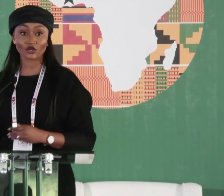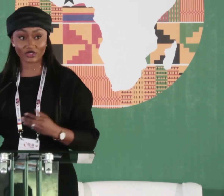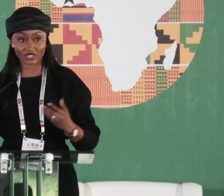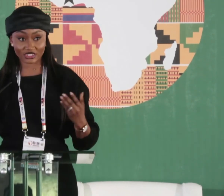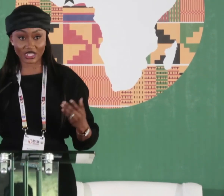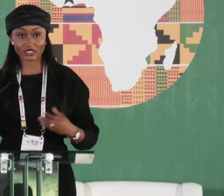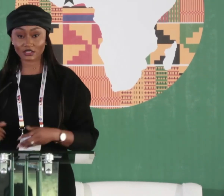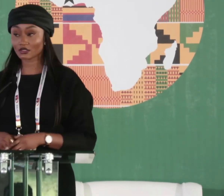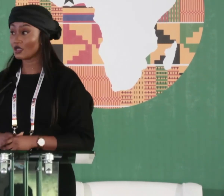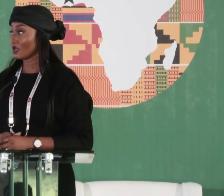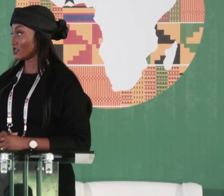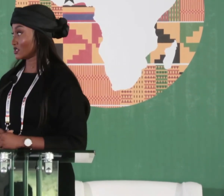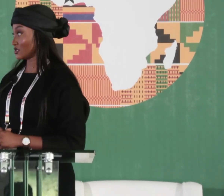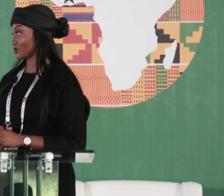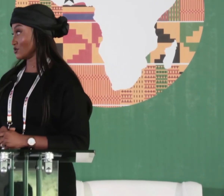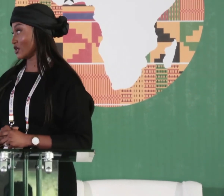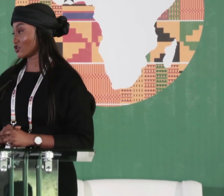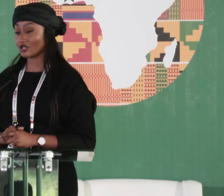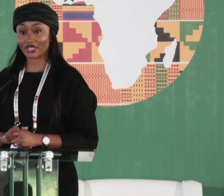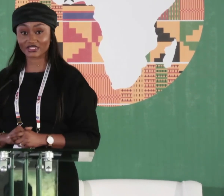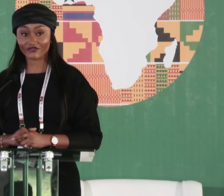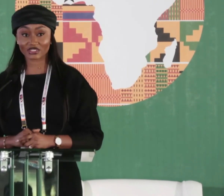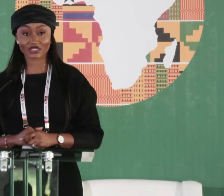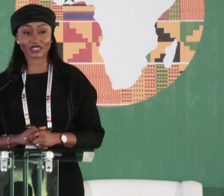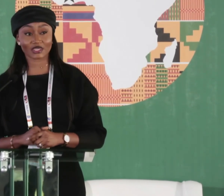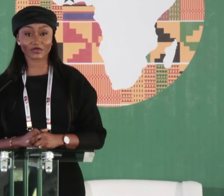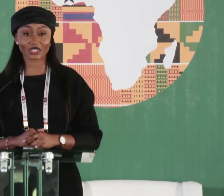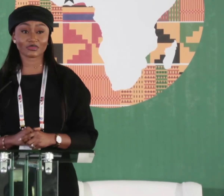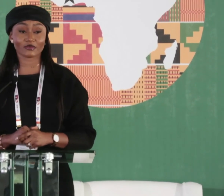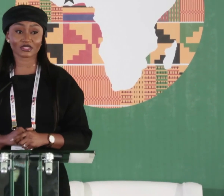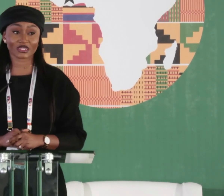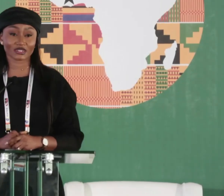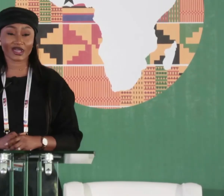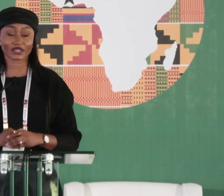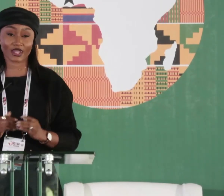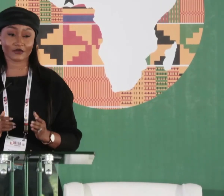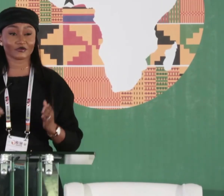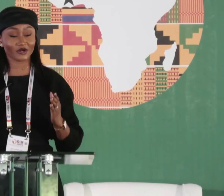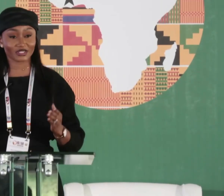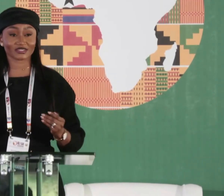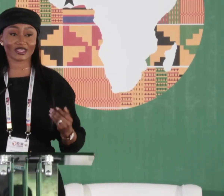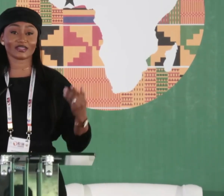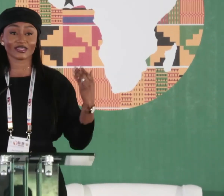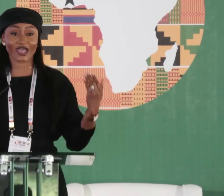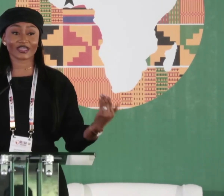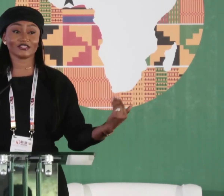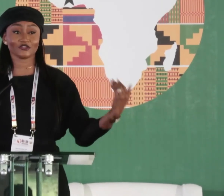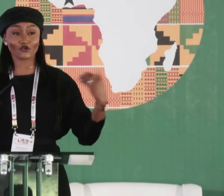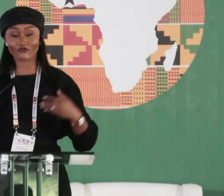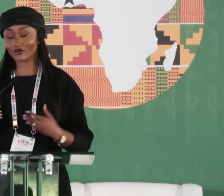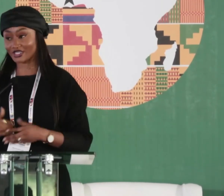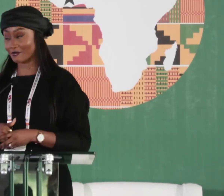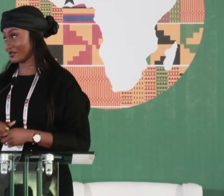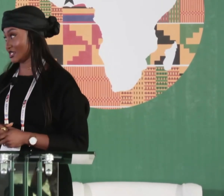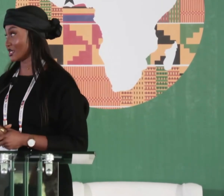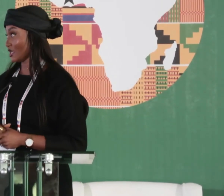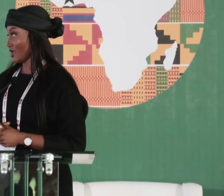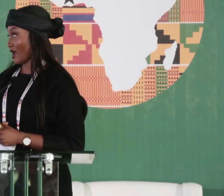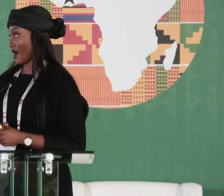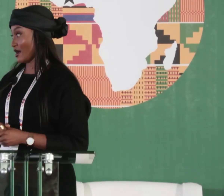collaboration with the state. This is to ensure that services that are being implemented are in line with policy and they are in the know of what's